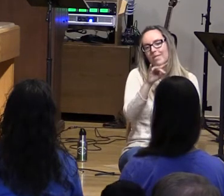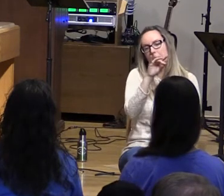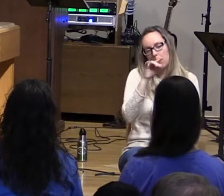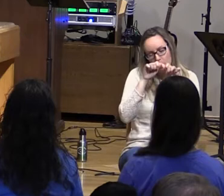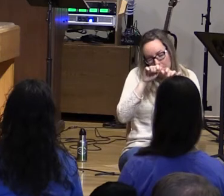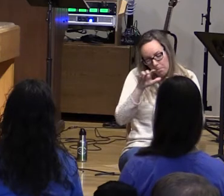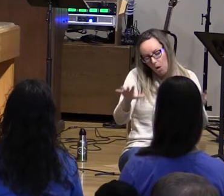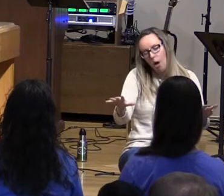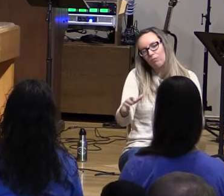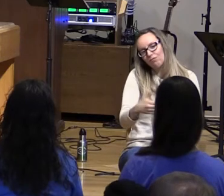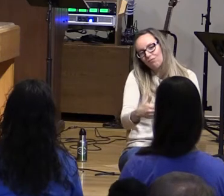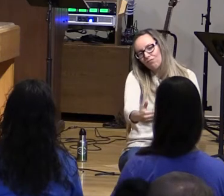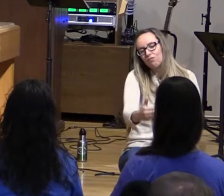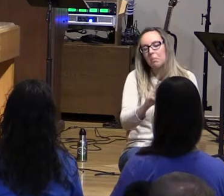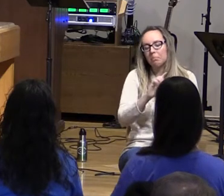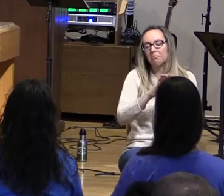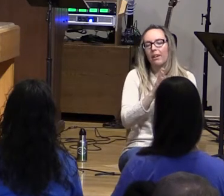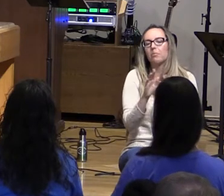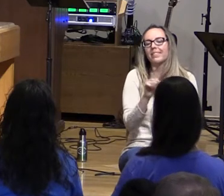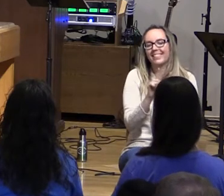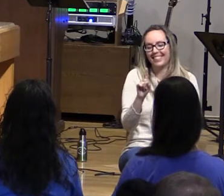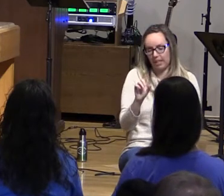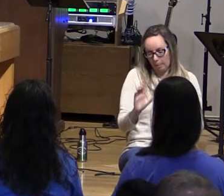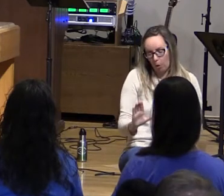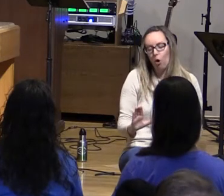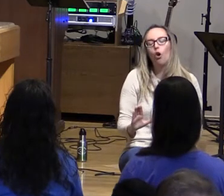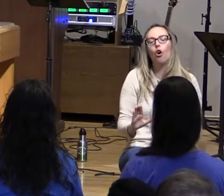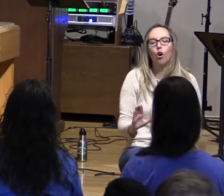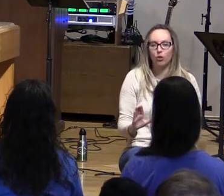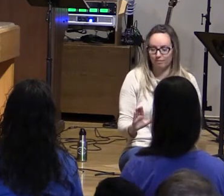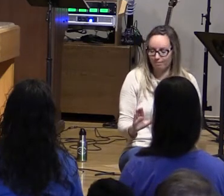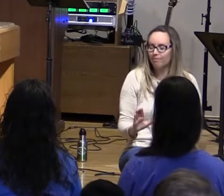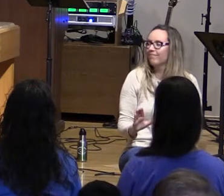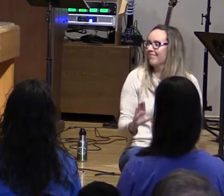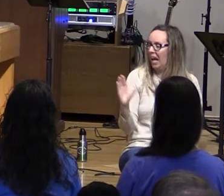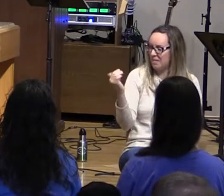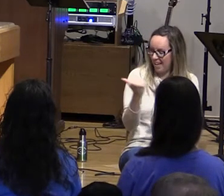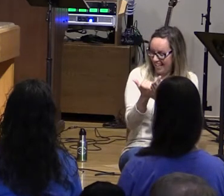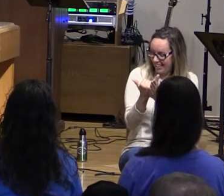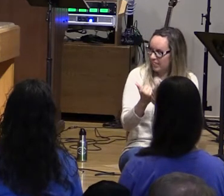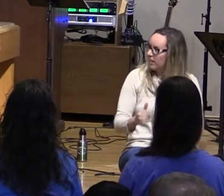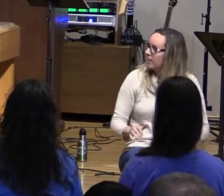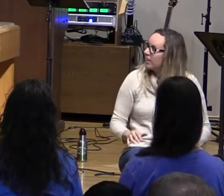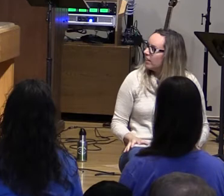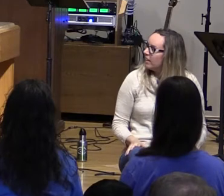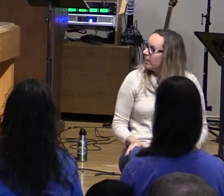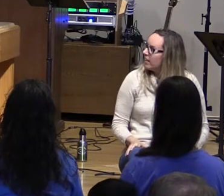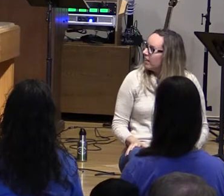so that you may walk as a disciple who walks in the way that leads to life. Amen.